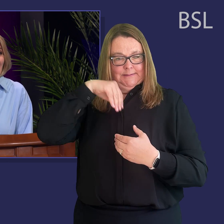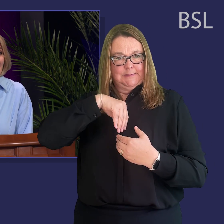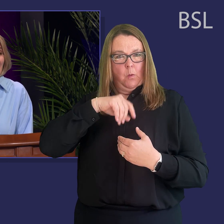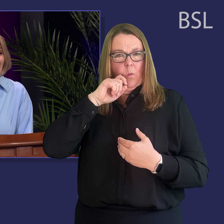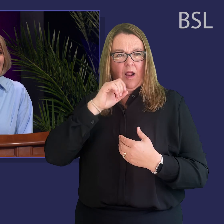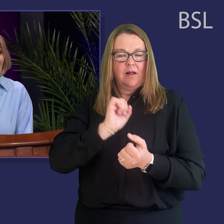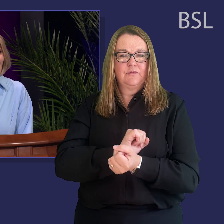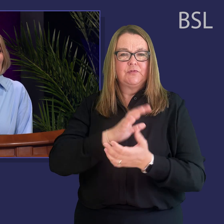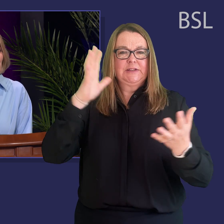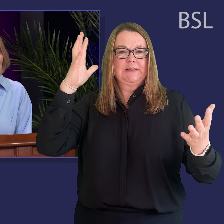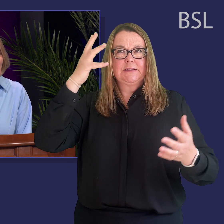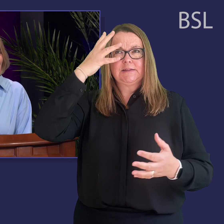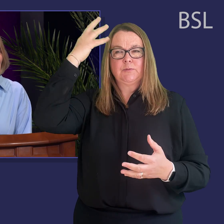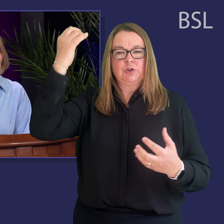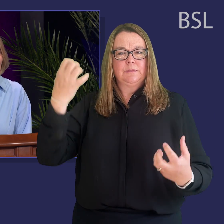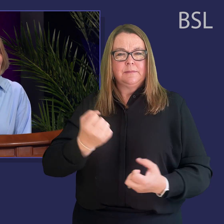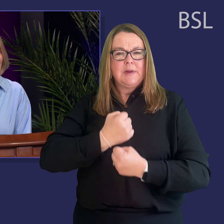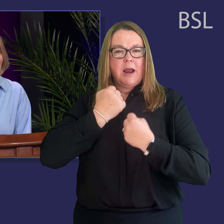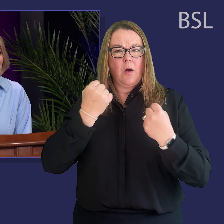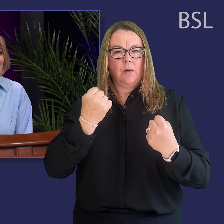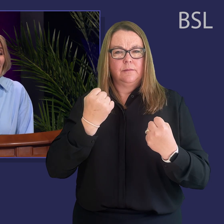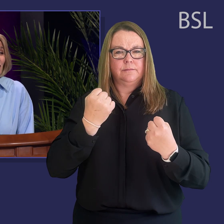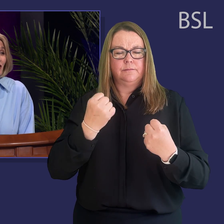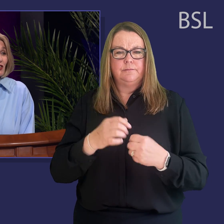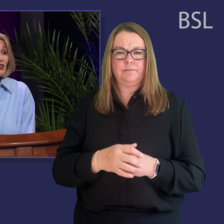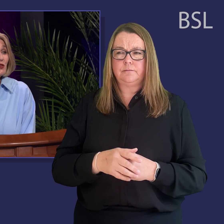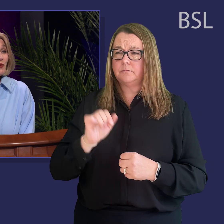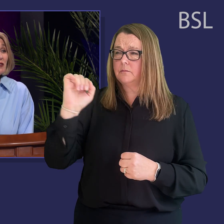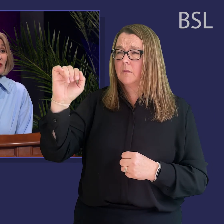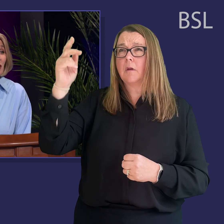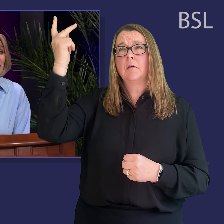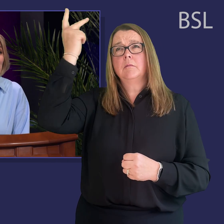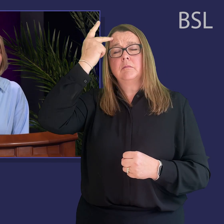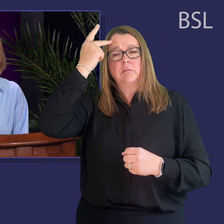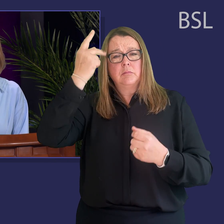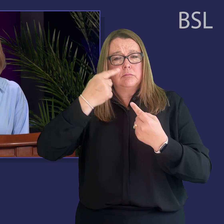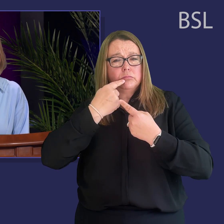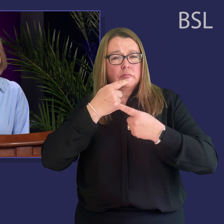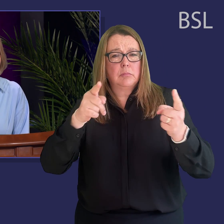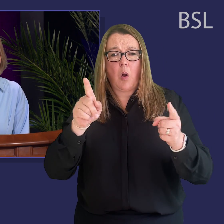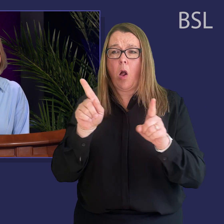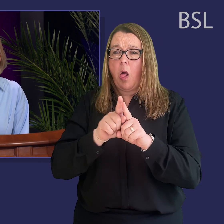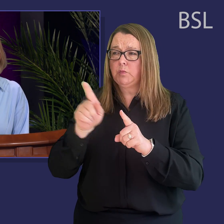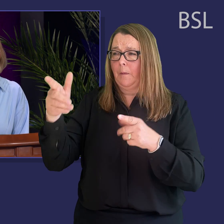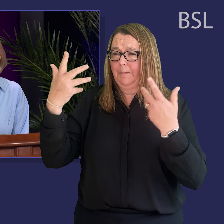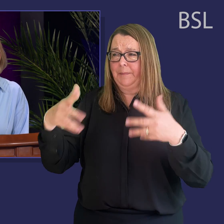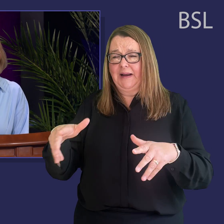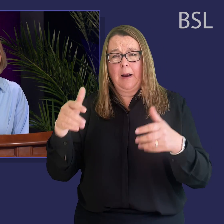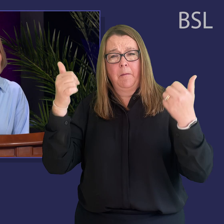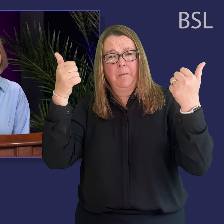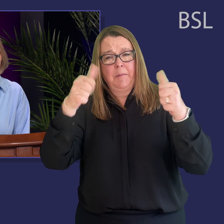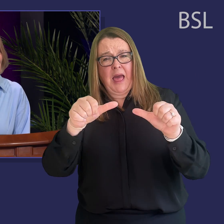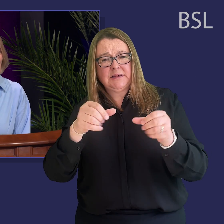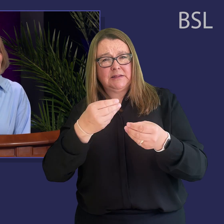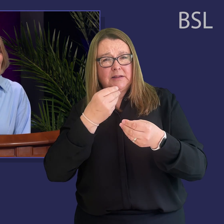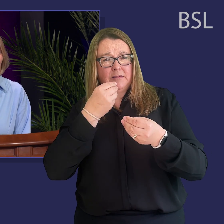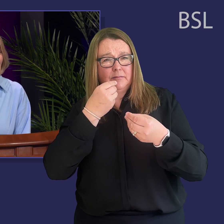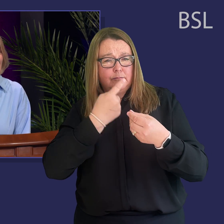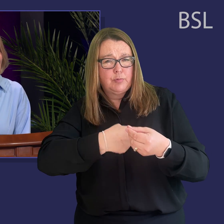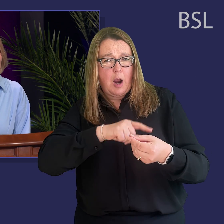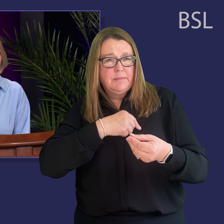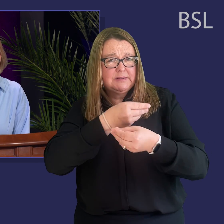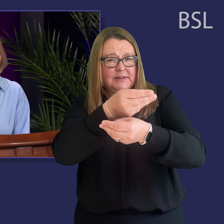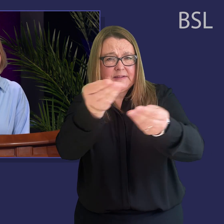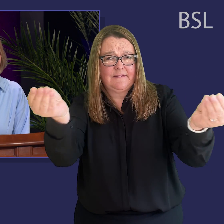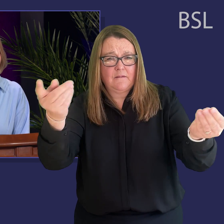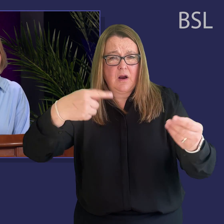empowering. And with every prophetic invitation, you have promised blessings. When we enter into a covenant with God